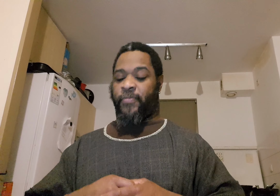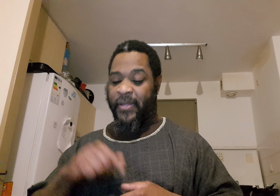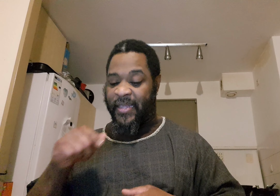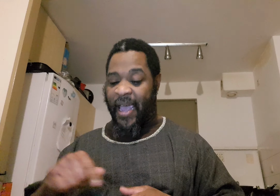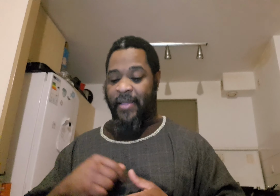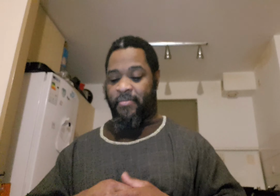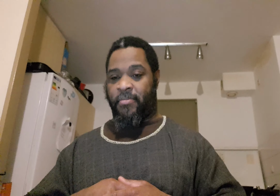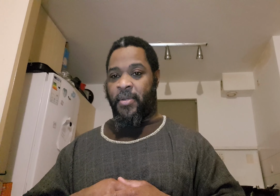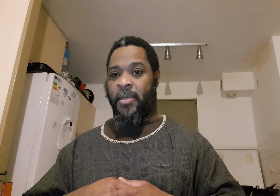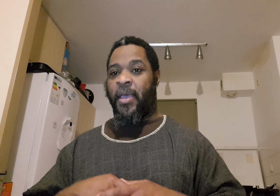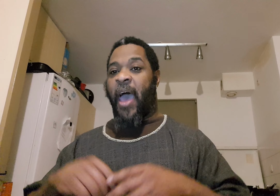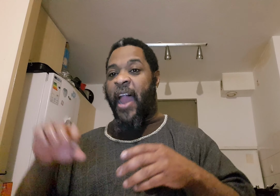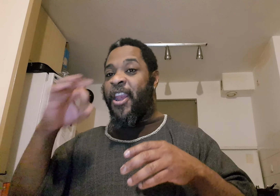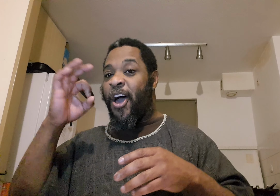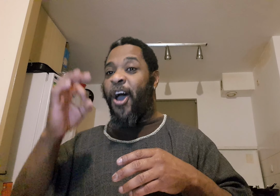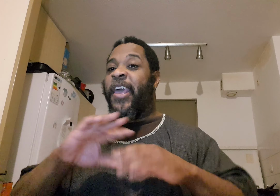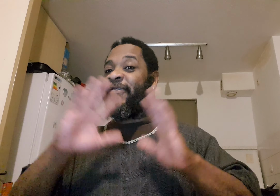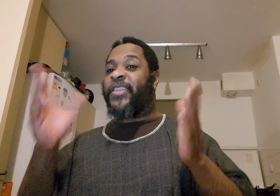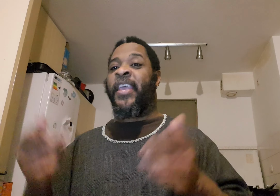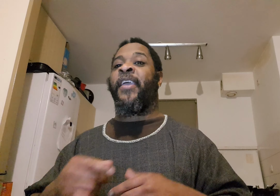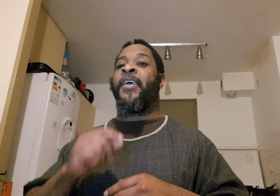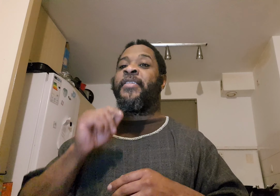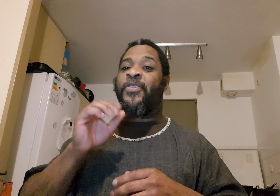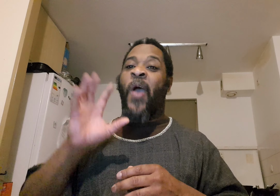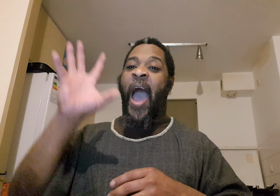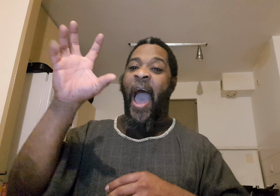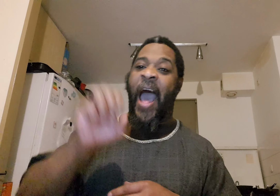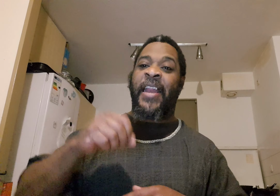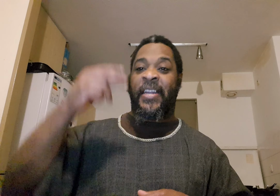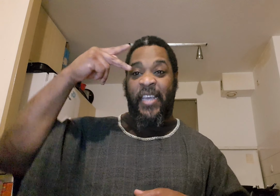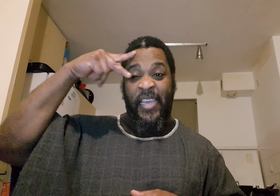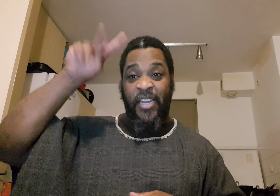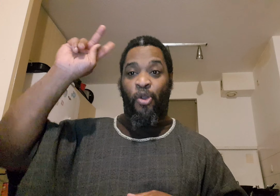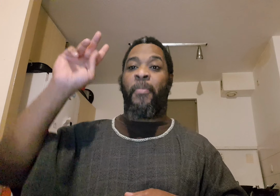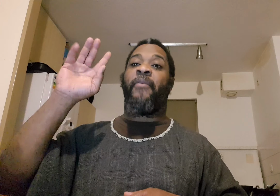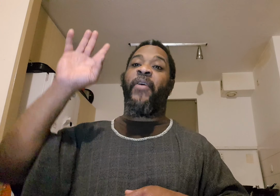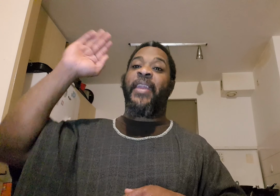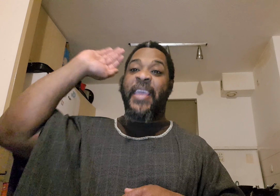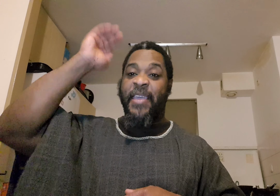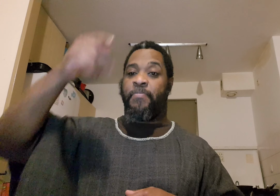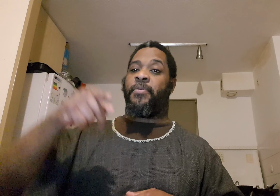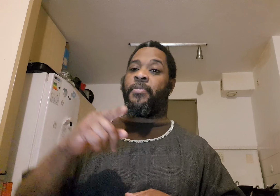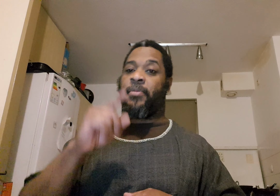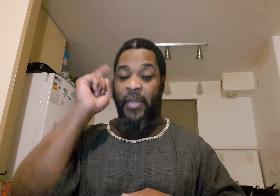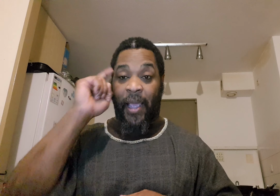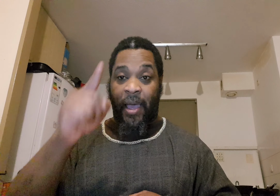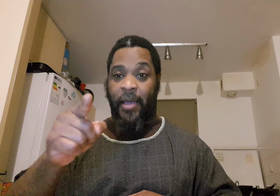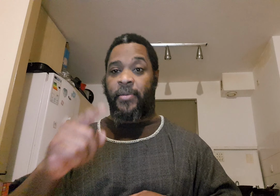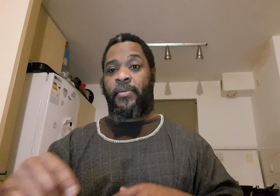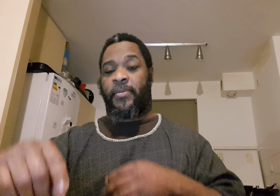from that. I learned everything to have the kingdom from heaven.